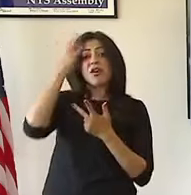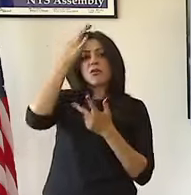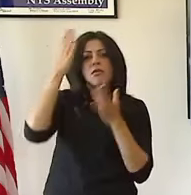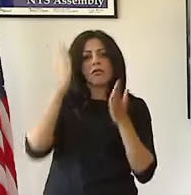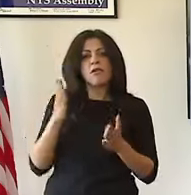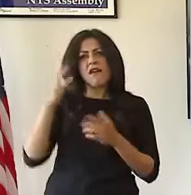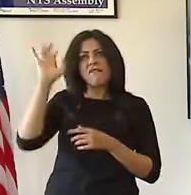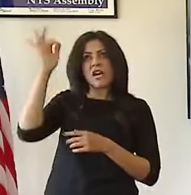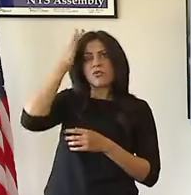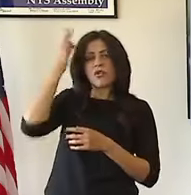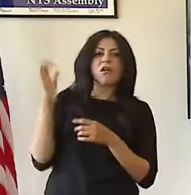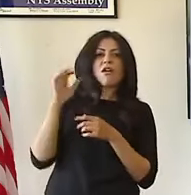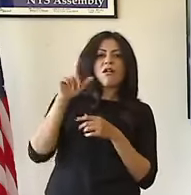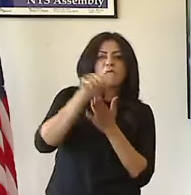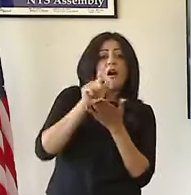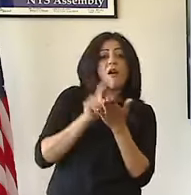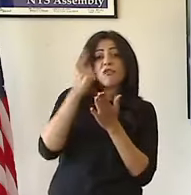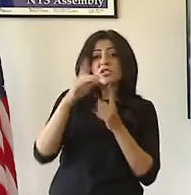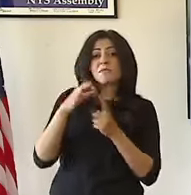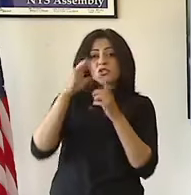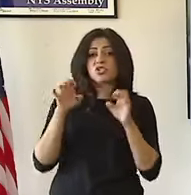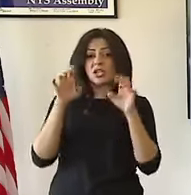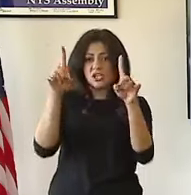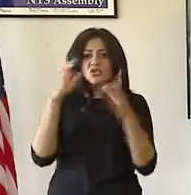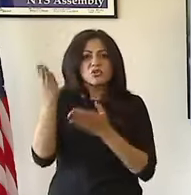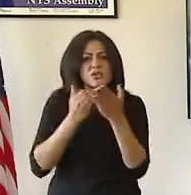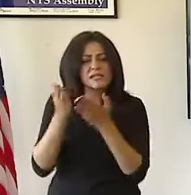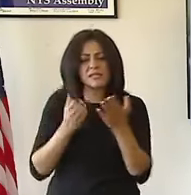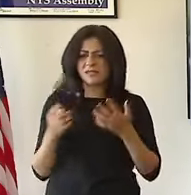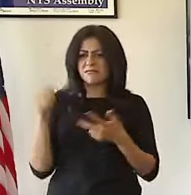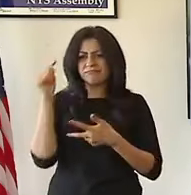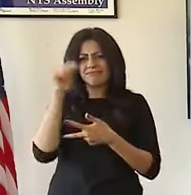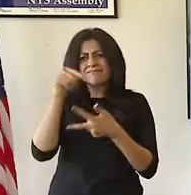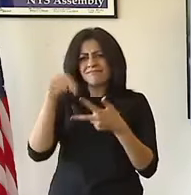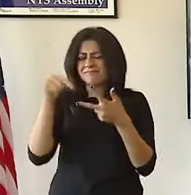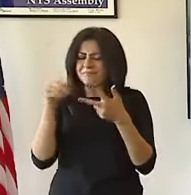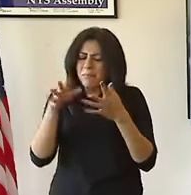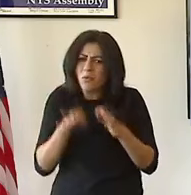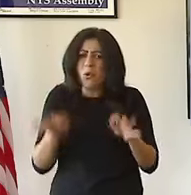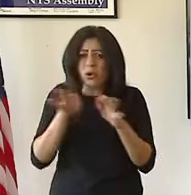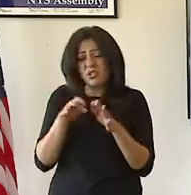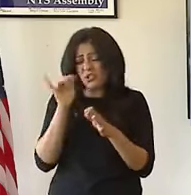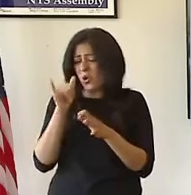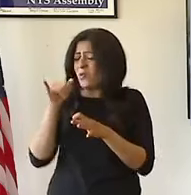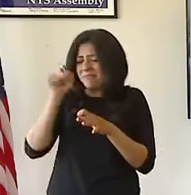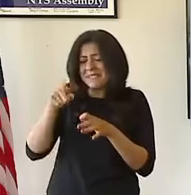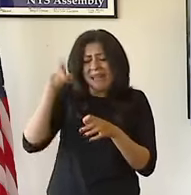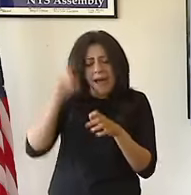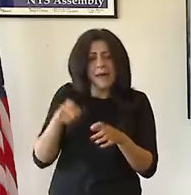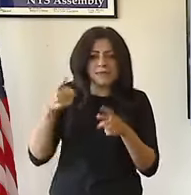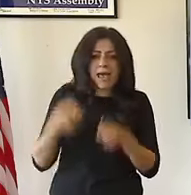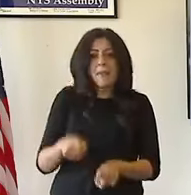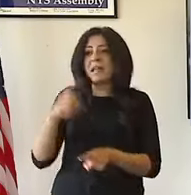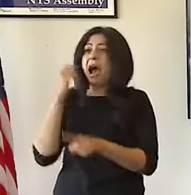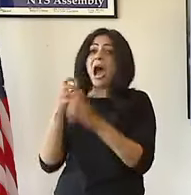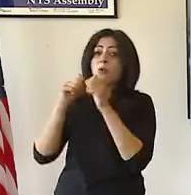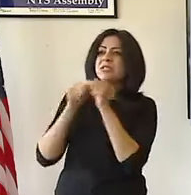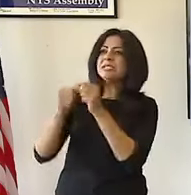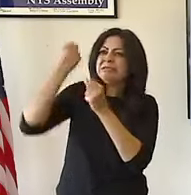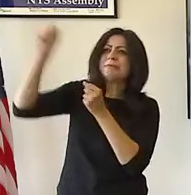services, IDEA, and from my perspective, it has to happen. So I'm going to keep fighting. I'm going to